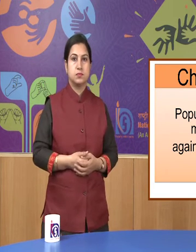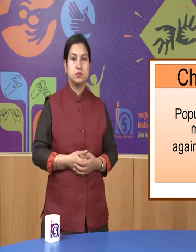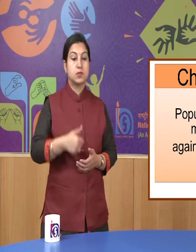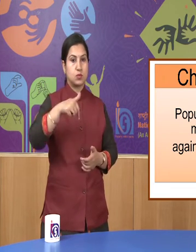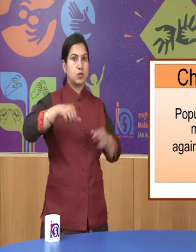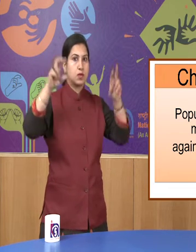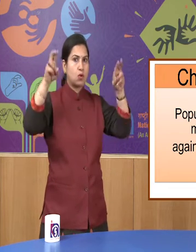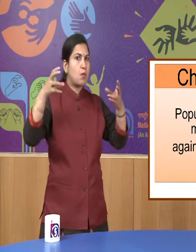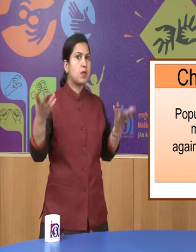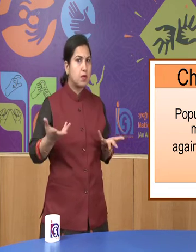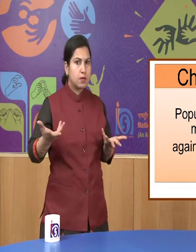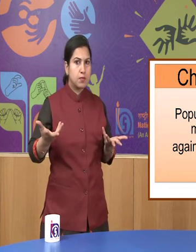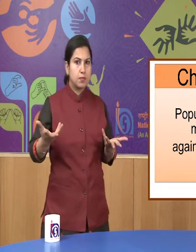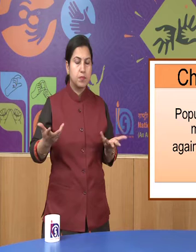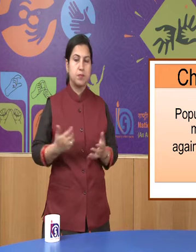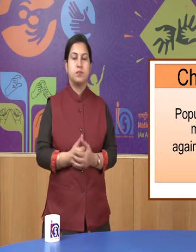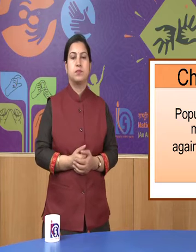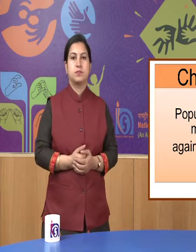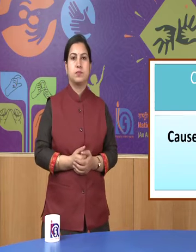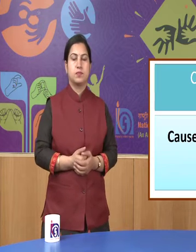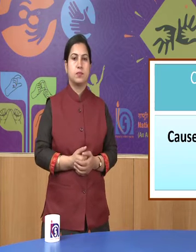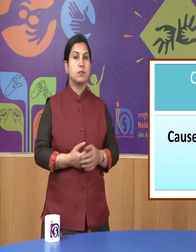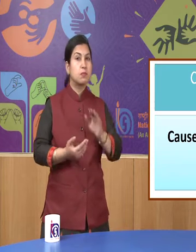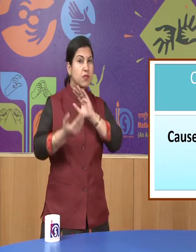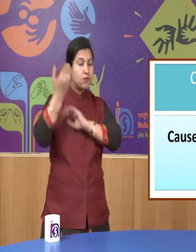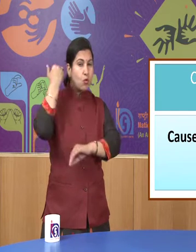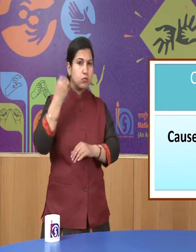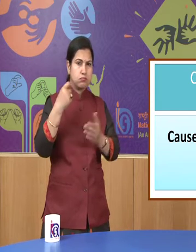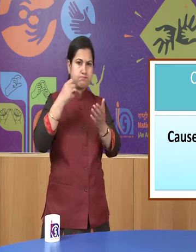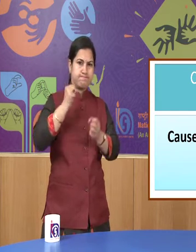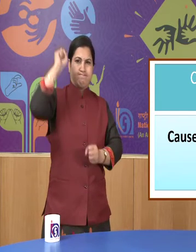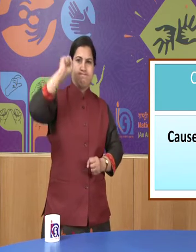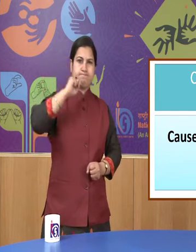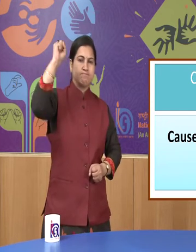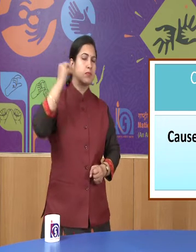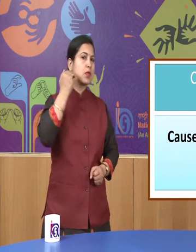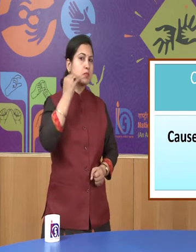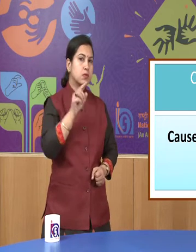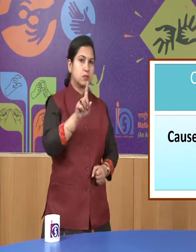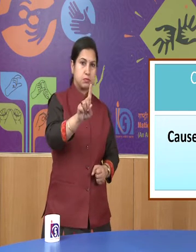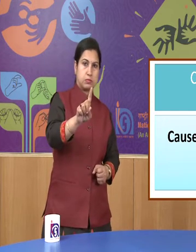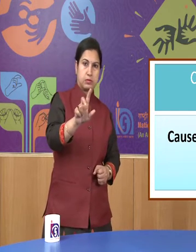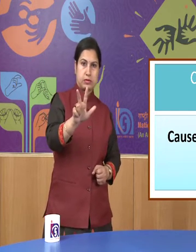Our topic for today is Causes of the Revolt of the